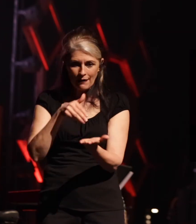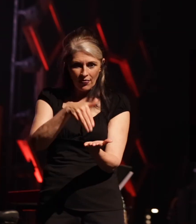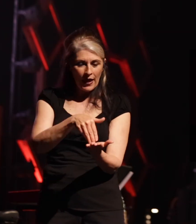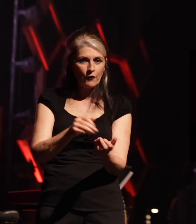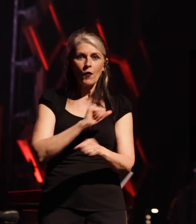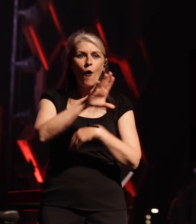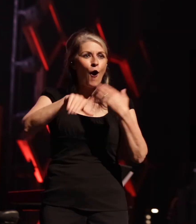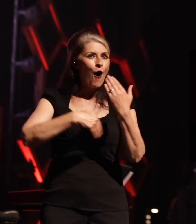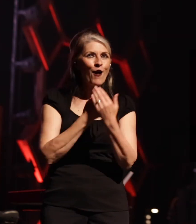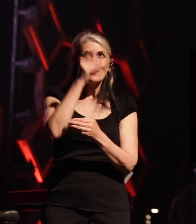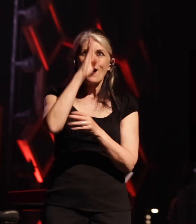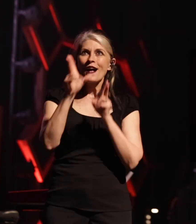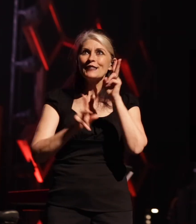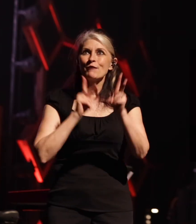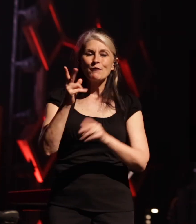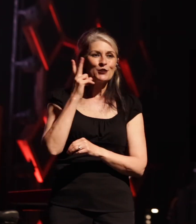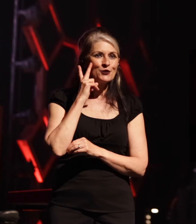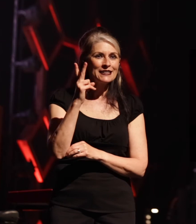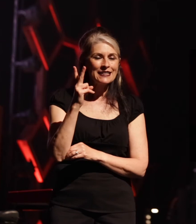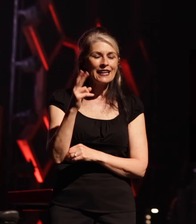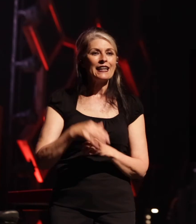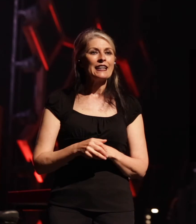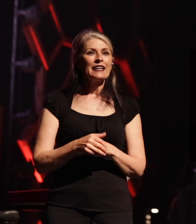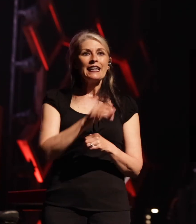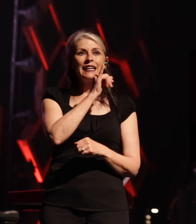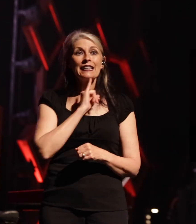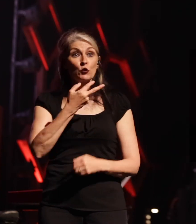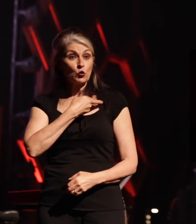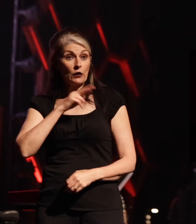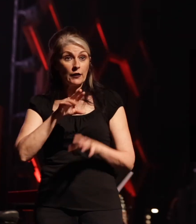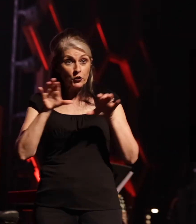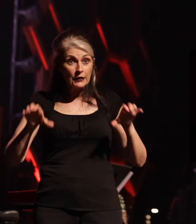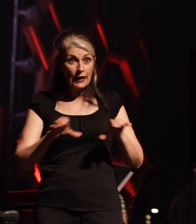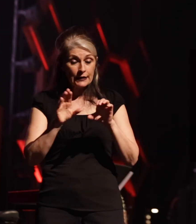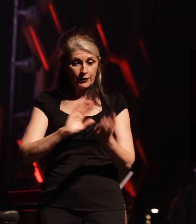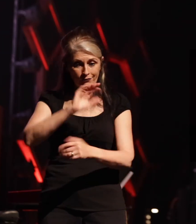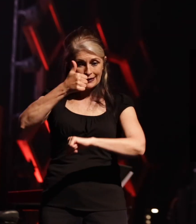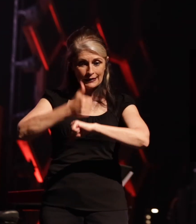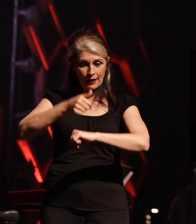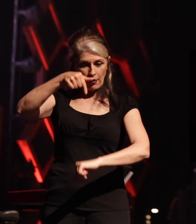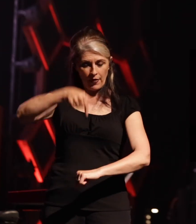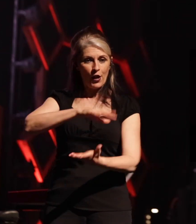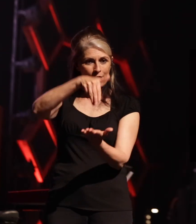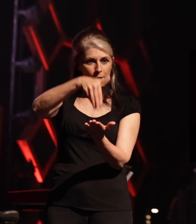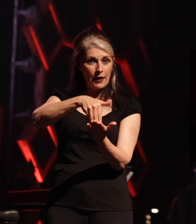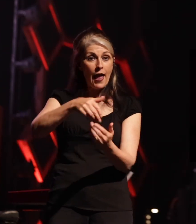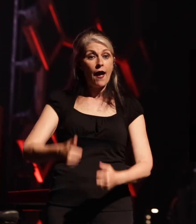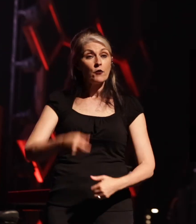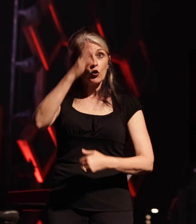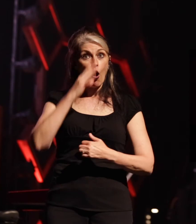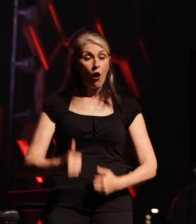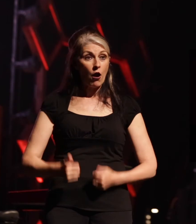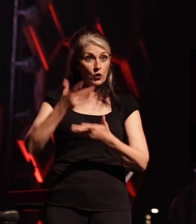the center of Israel's religious activities, and God dwelled there while the Ark of the Covenant was there. A